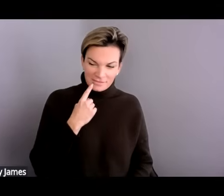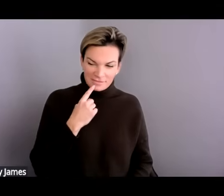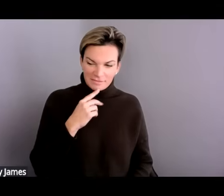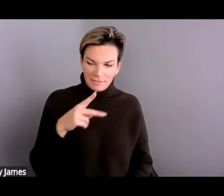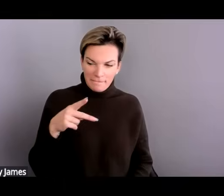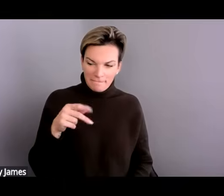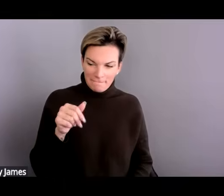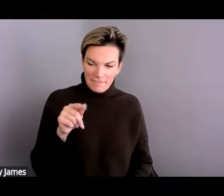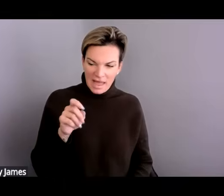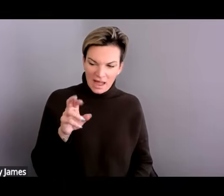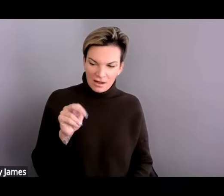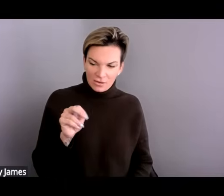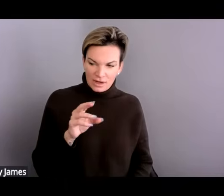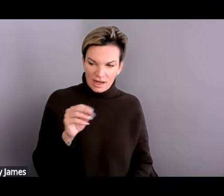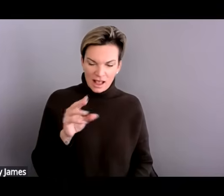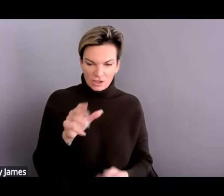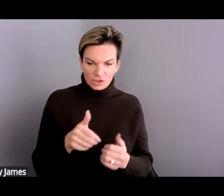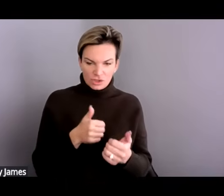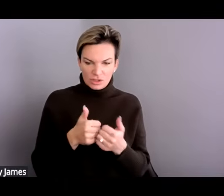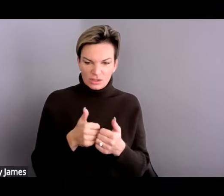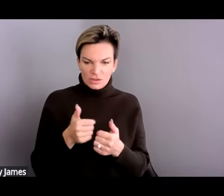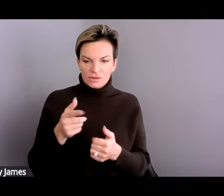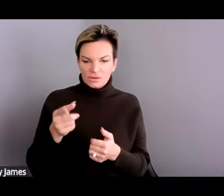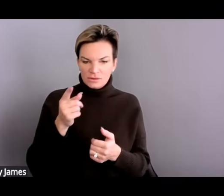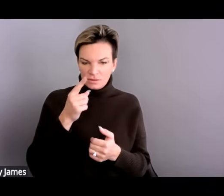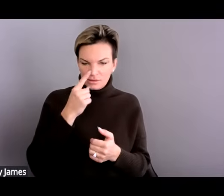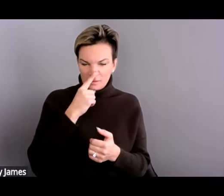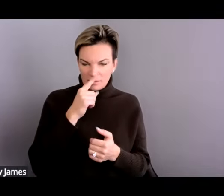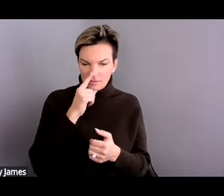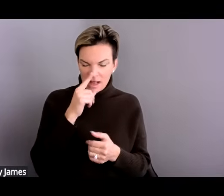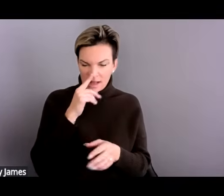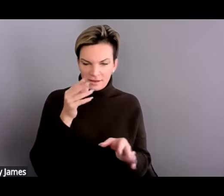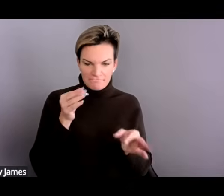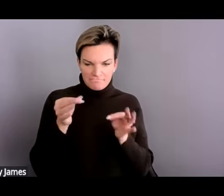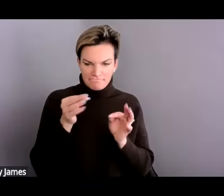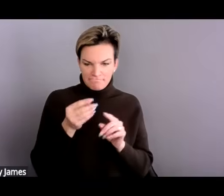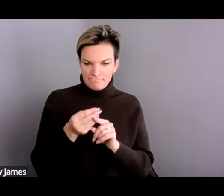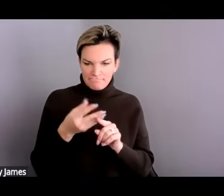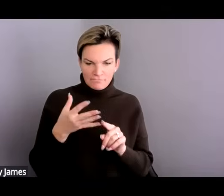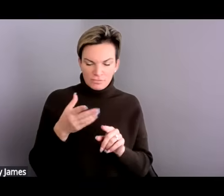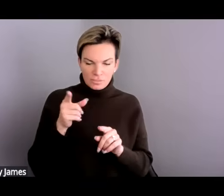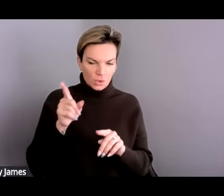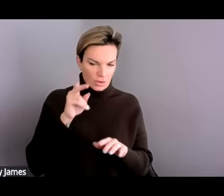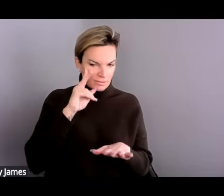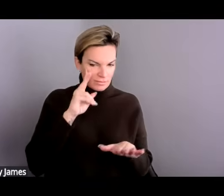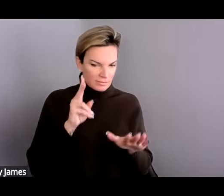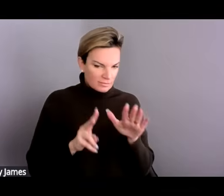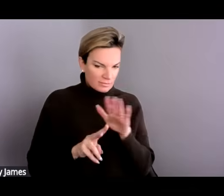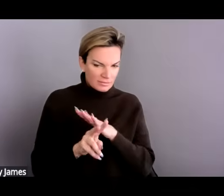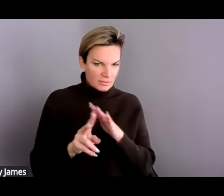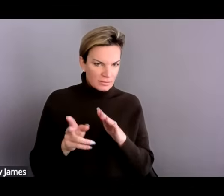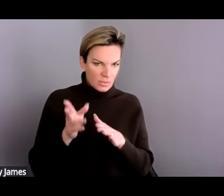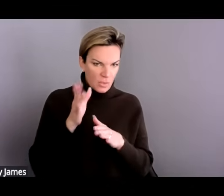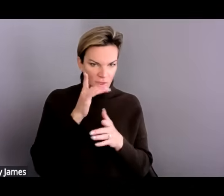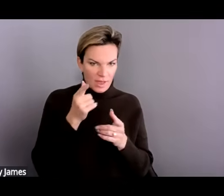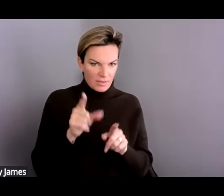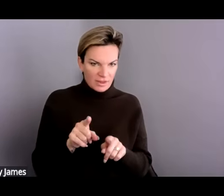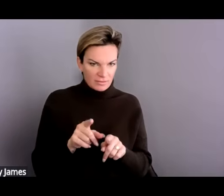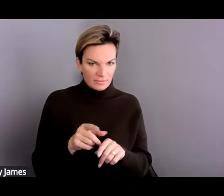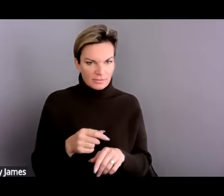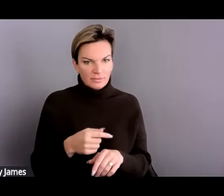you elucidate what you mean, what you anticipate that we will be faced with? I don't anticipate